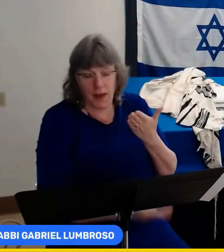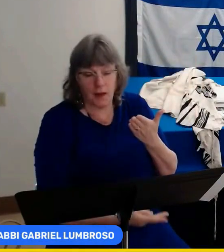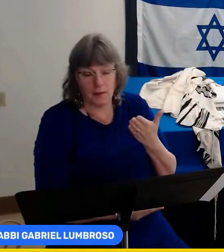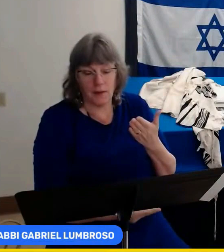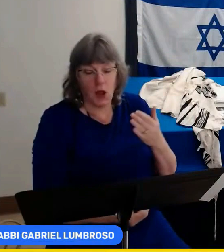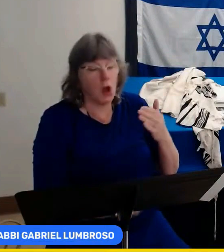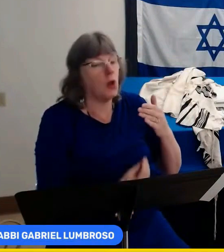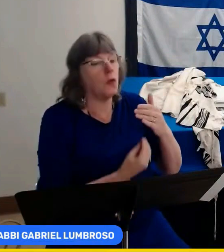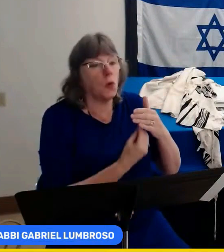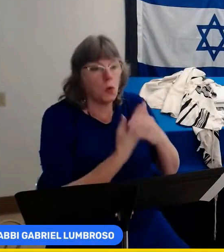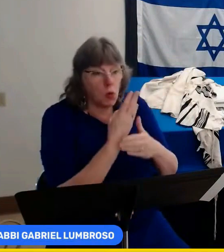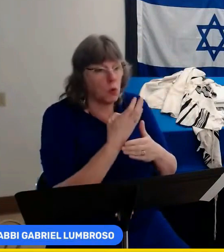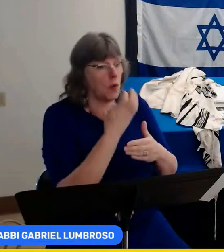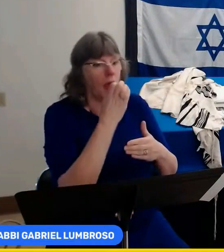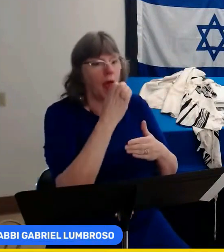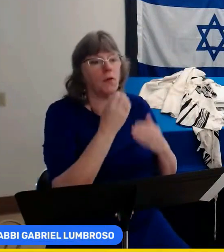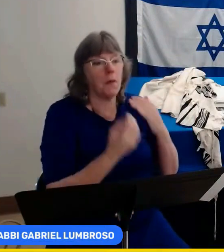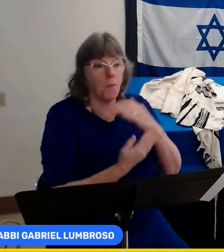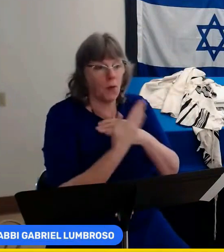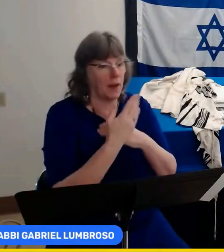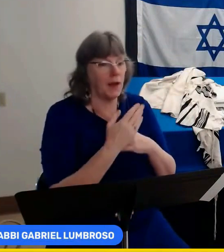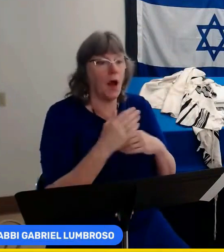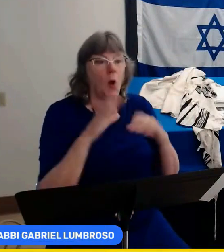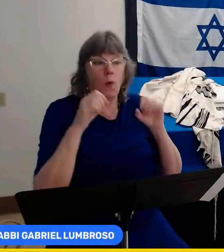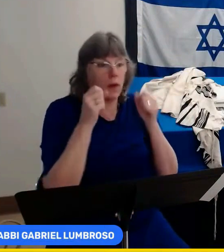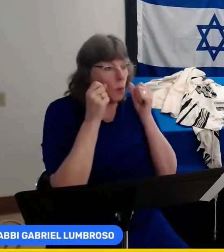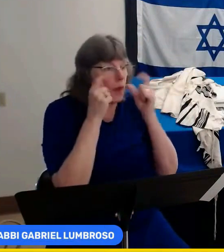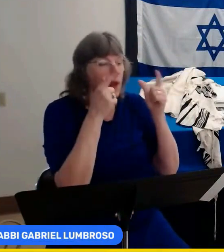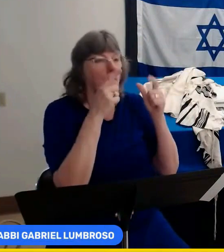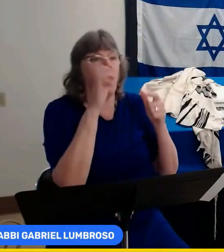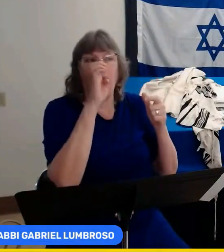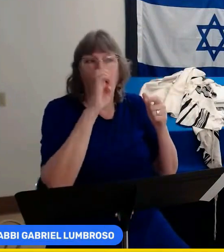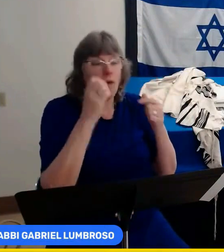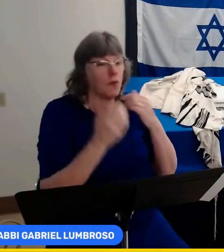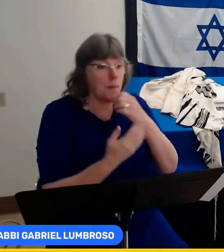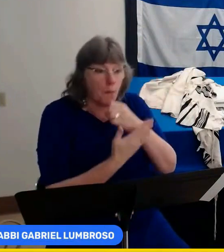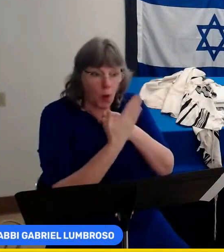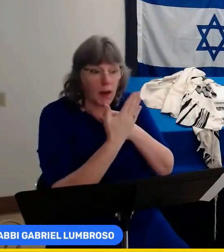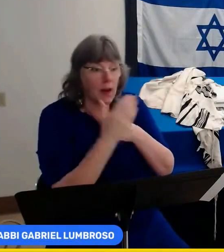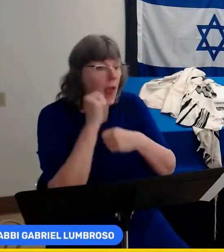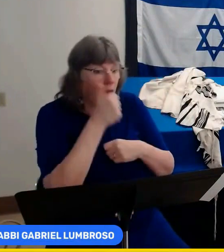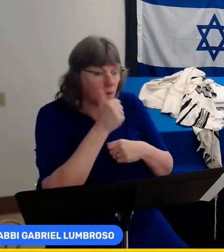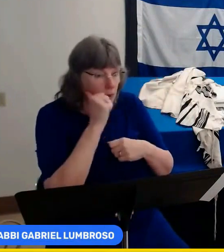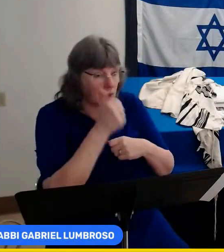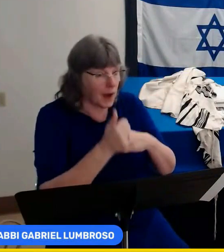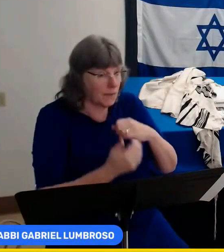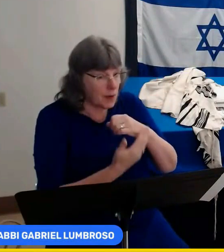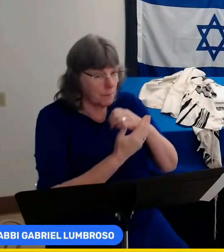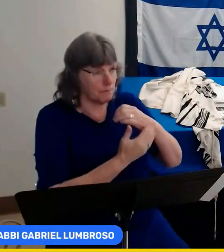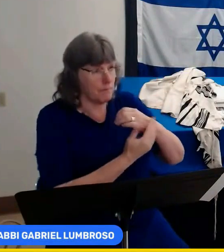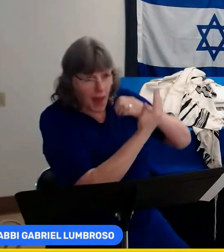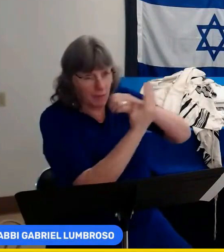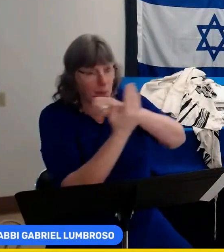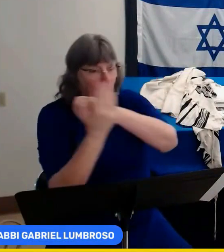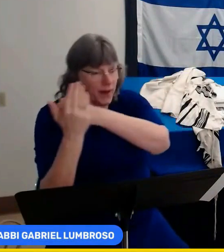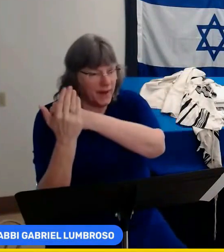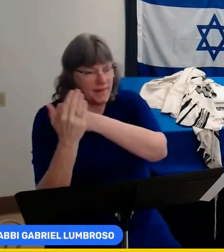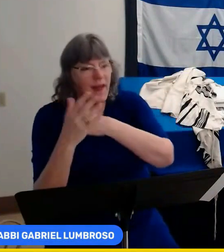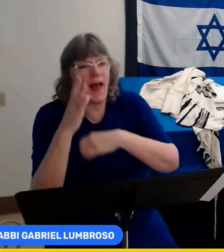up in the morning and His compassion and mercy are new. Great is Your faithfulness.